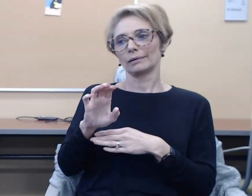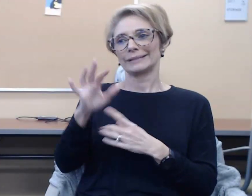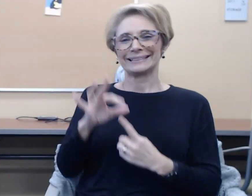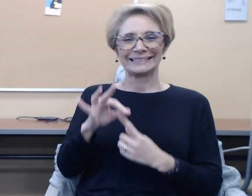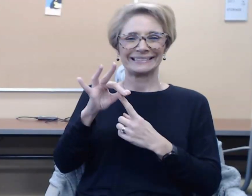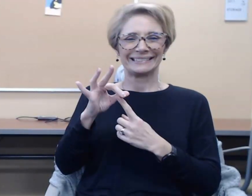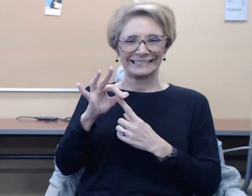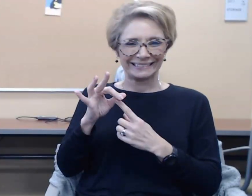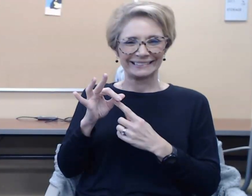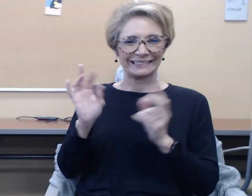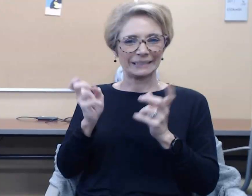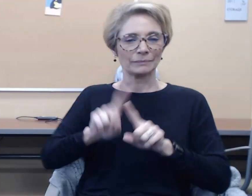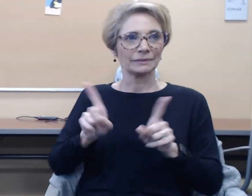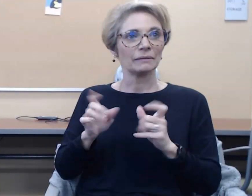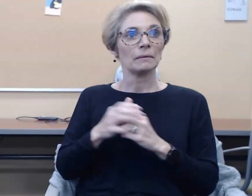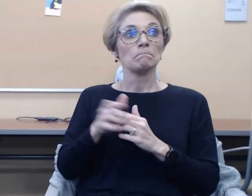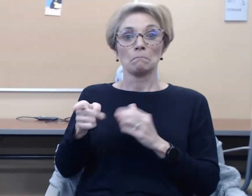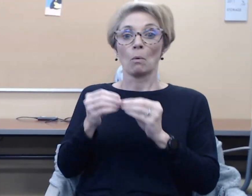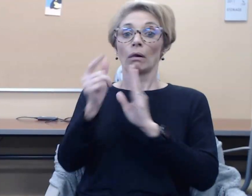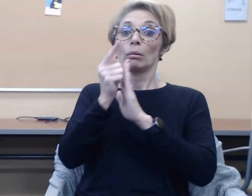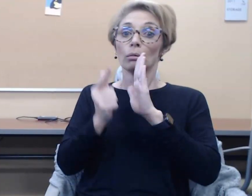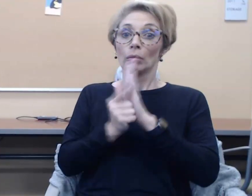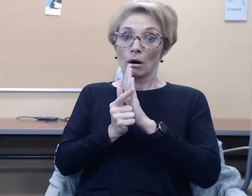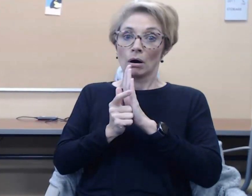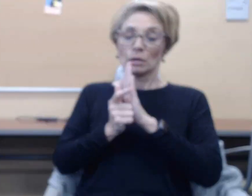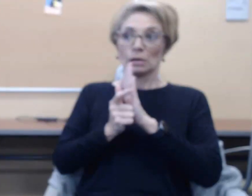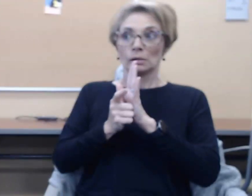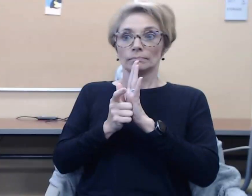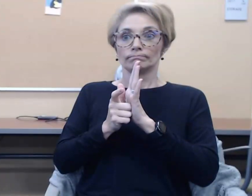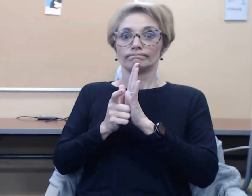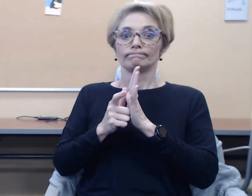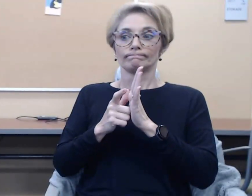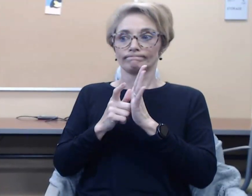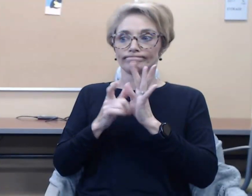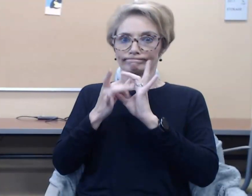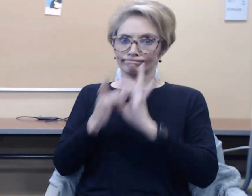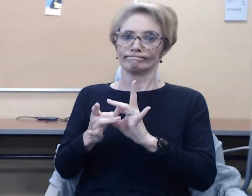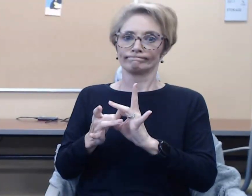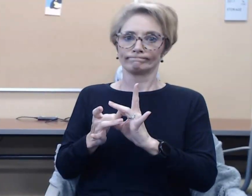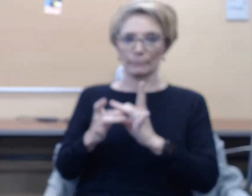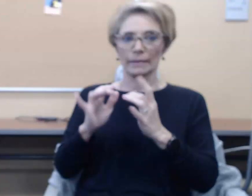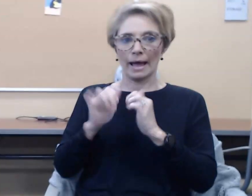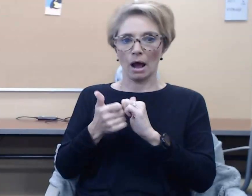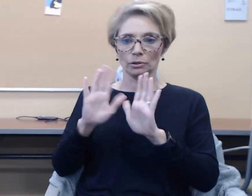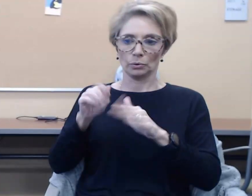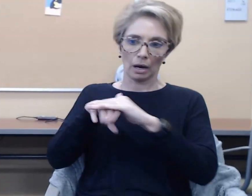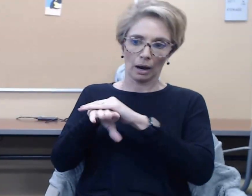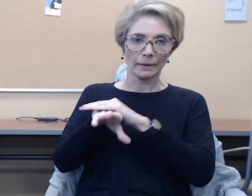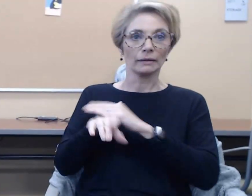specific plan that is more binding on how you accommodate for them. But without this research, those teams would be